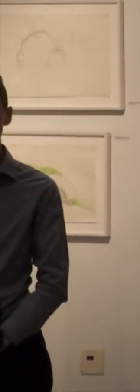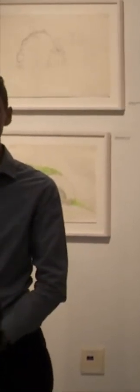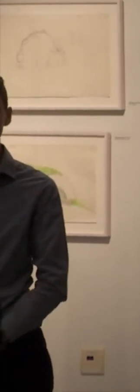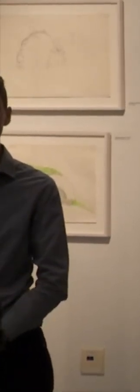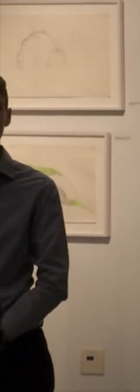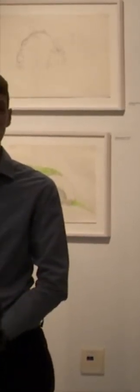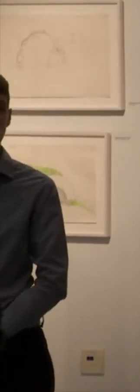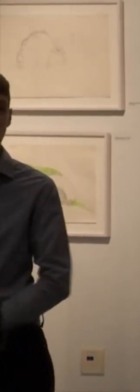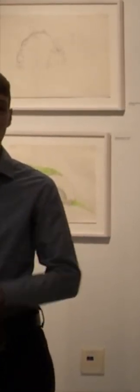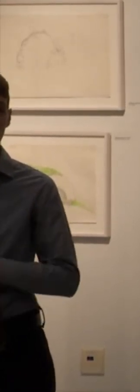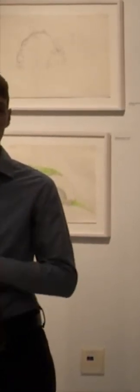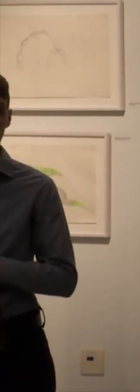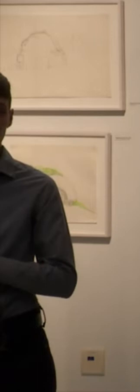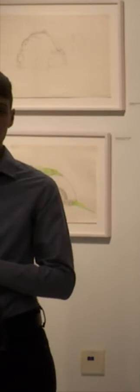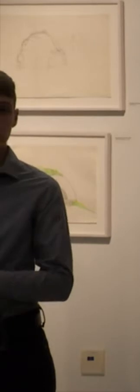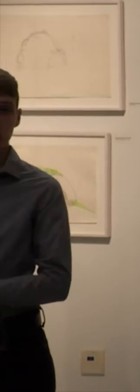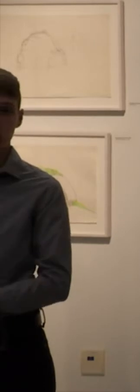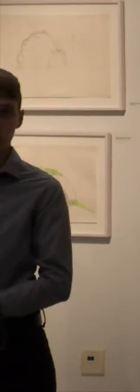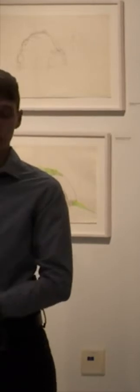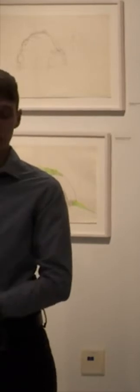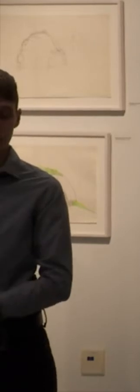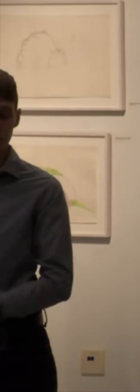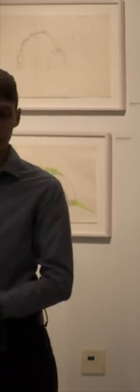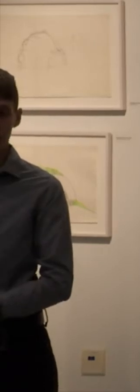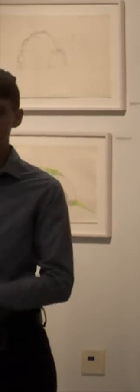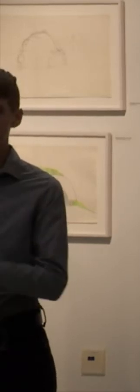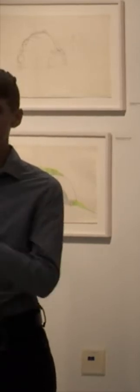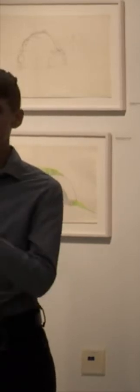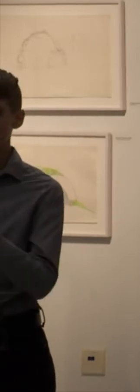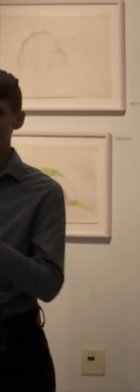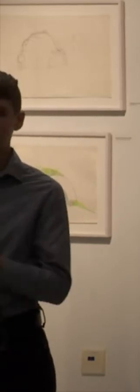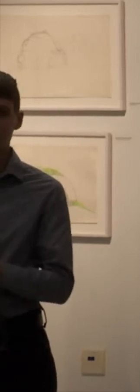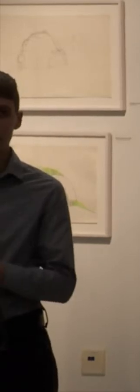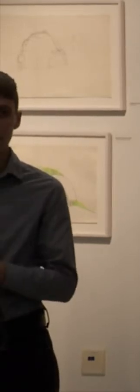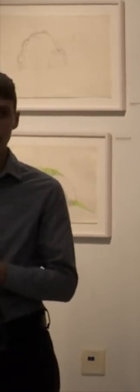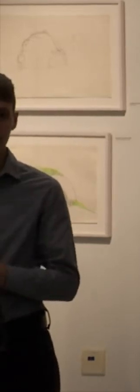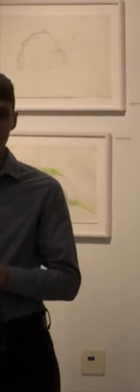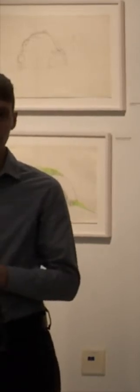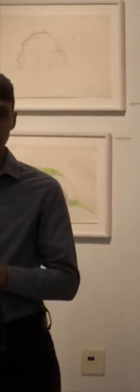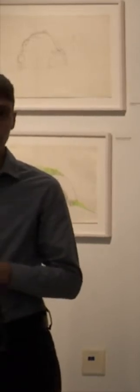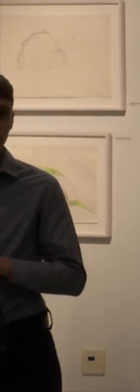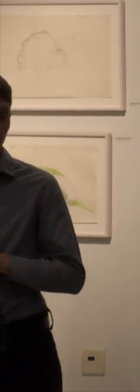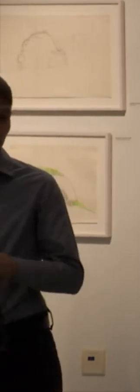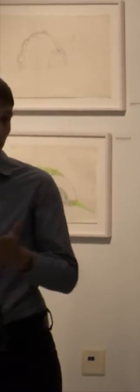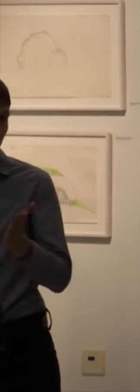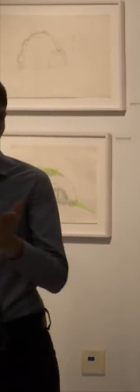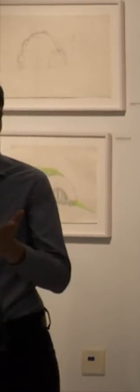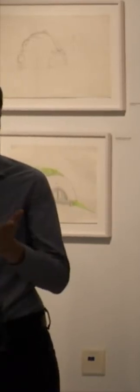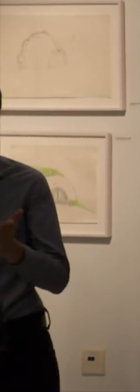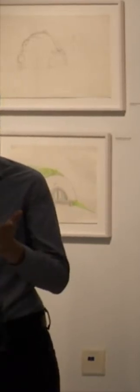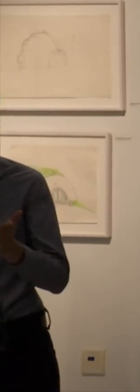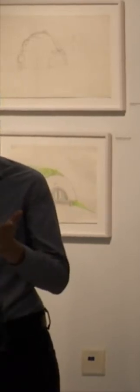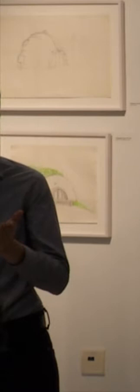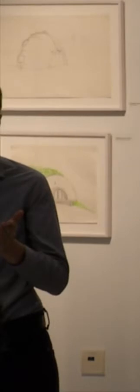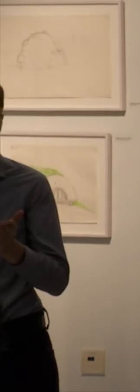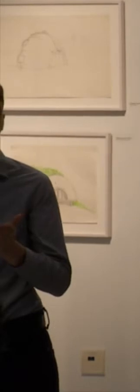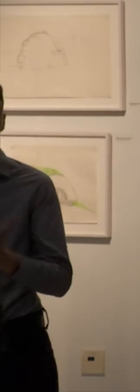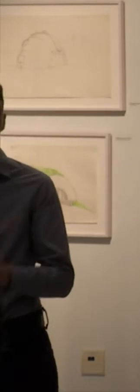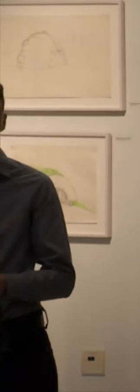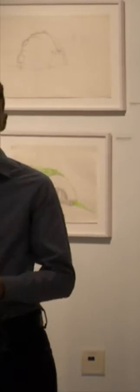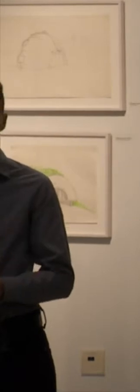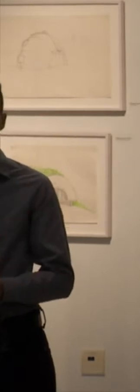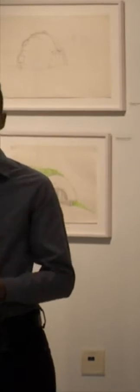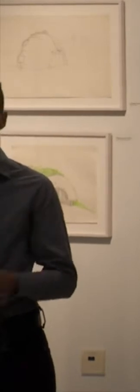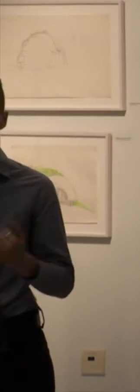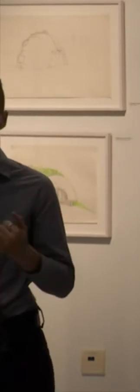Design Conversation lecturers have come back for repeat performances, and that's going to be true tonight